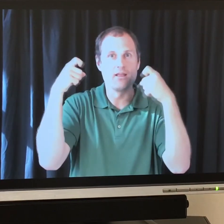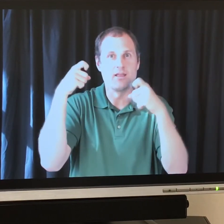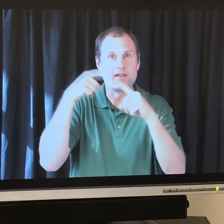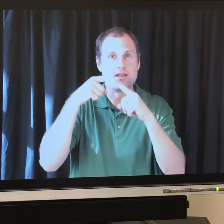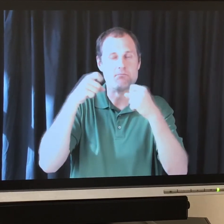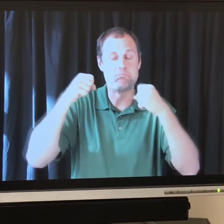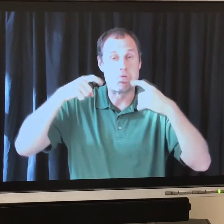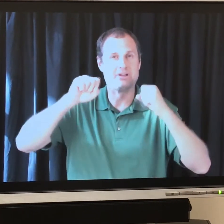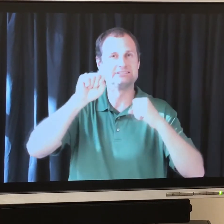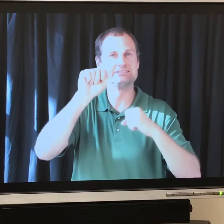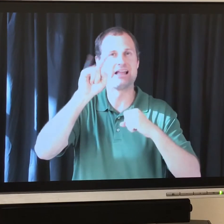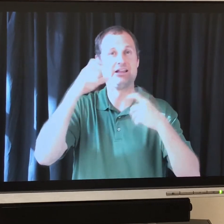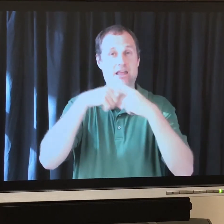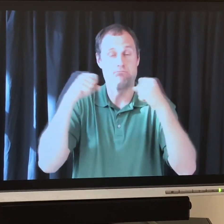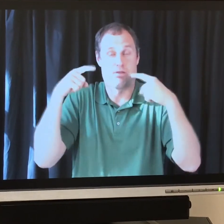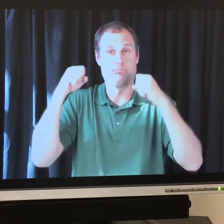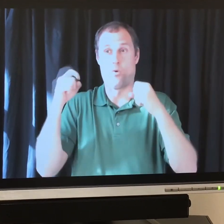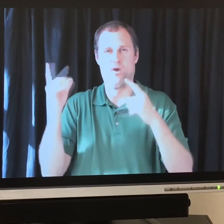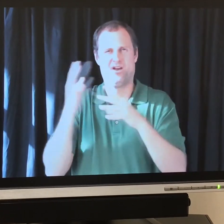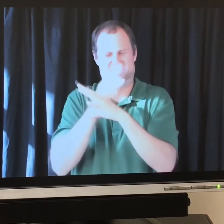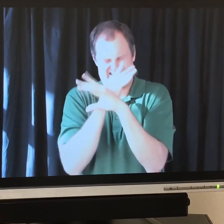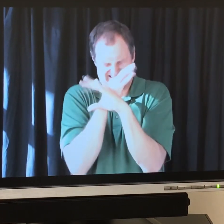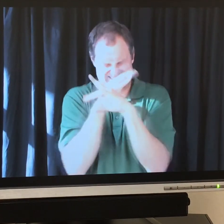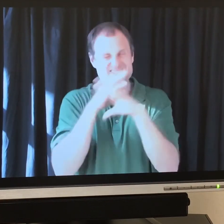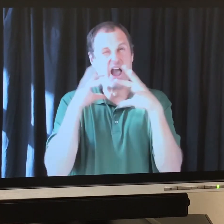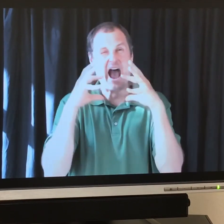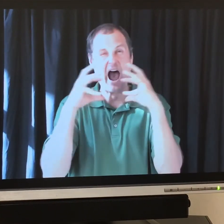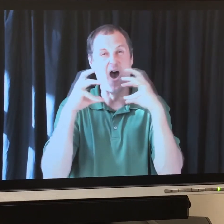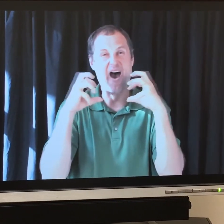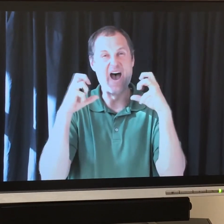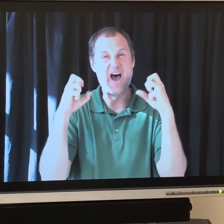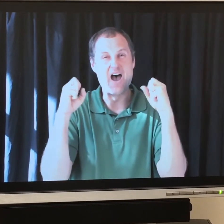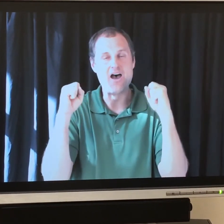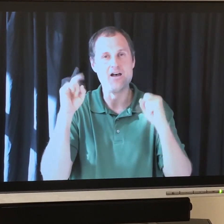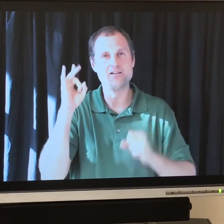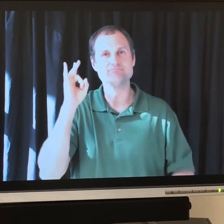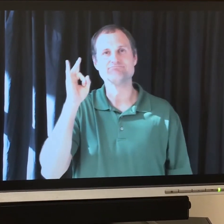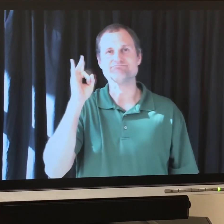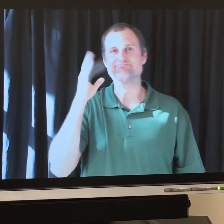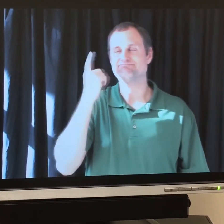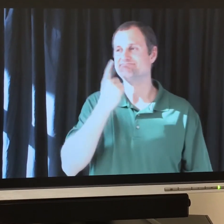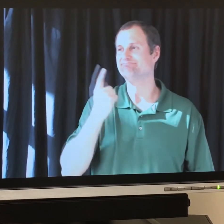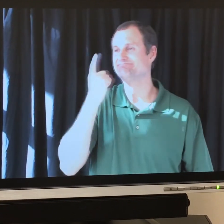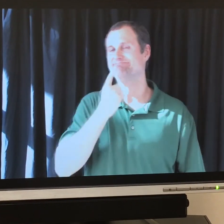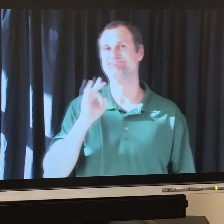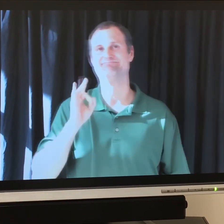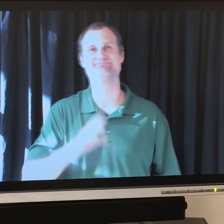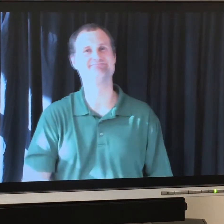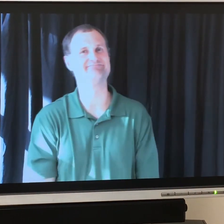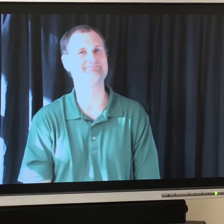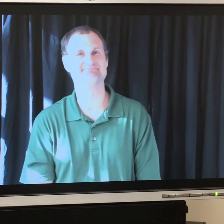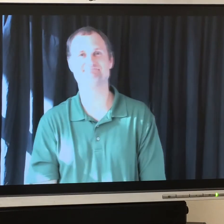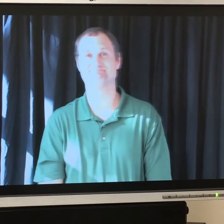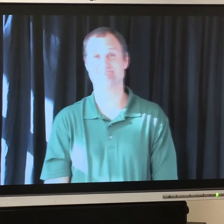Now, when it went into dock in America, there was a spark, and that spark ignited all the hydrogen inside the Hindenburg in a